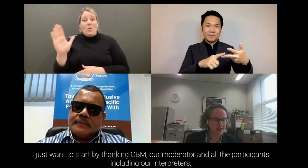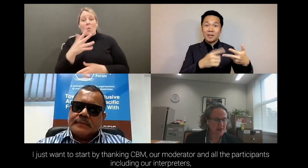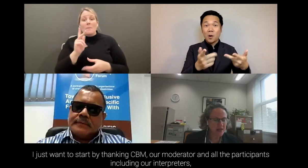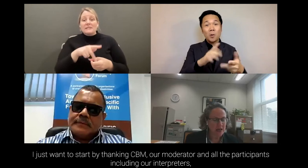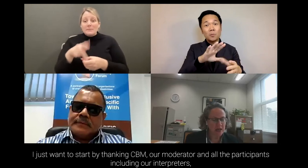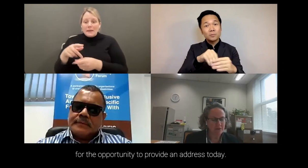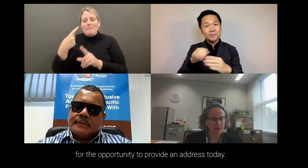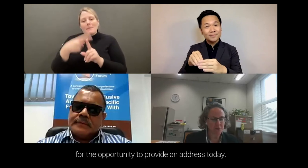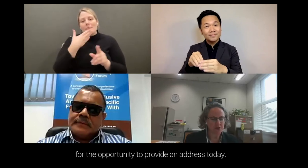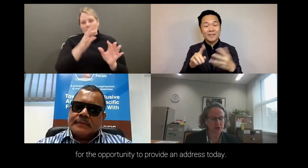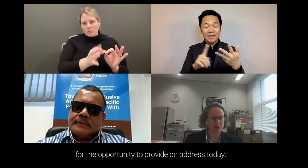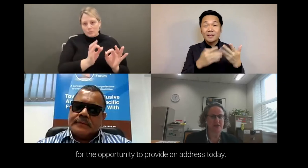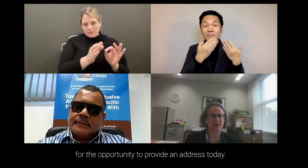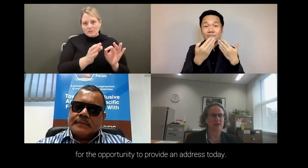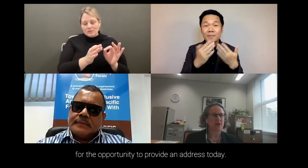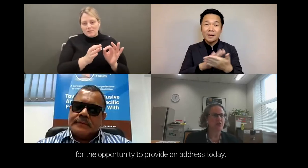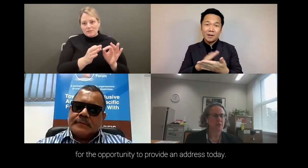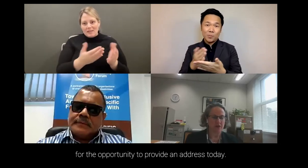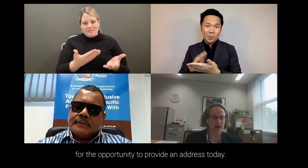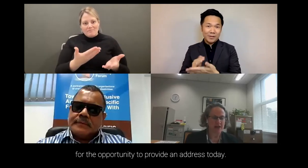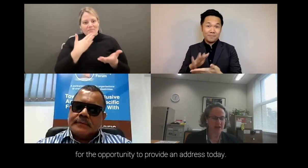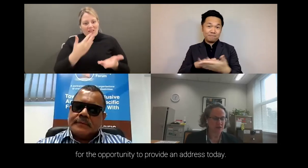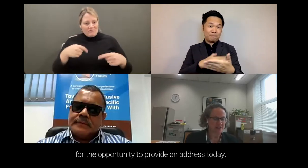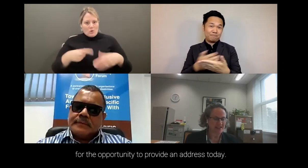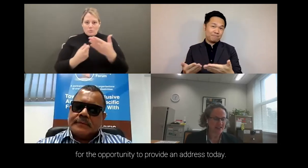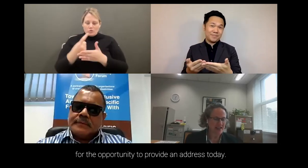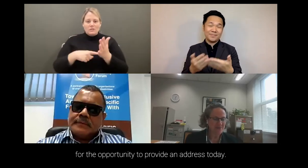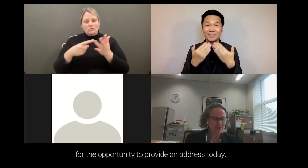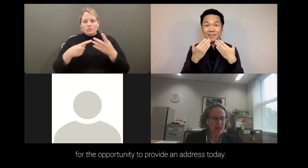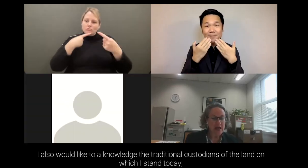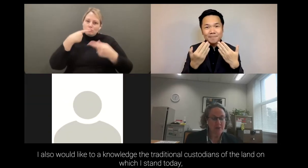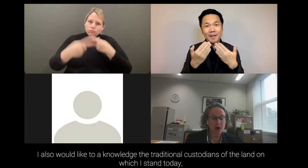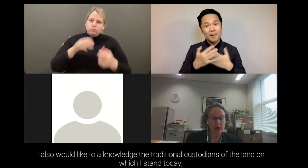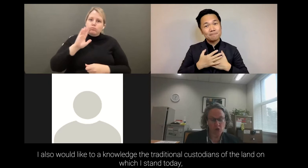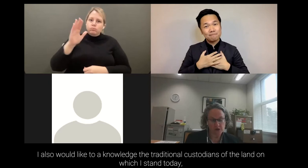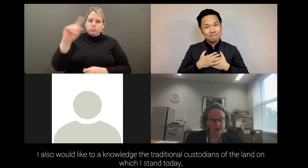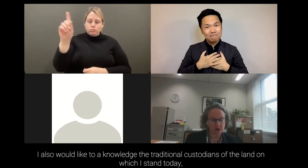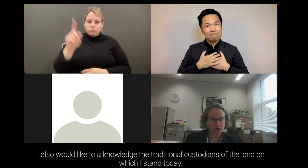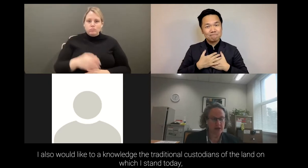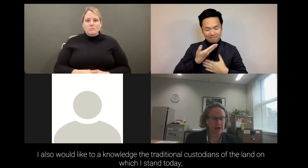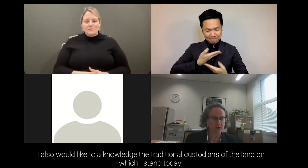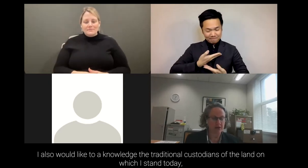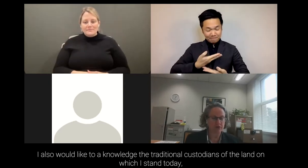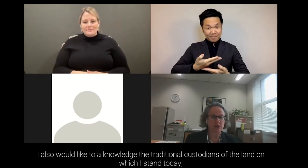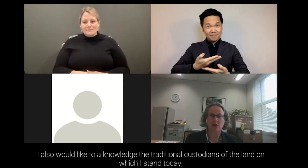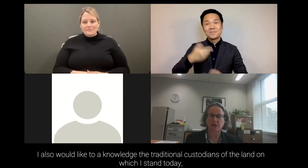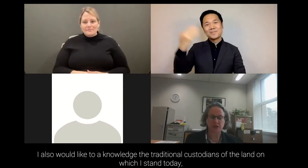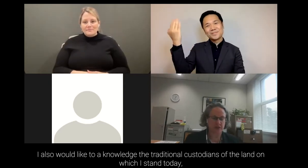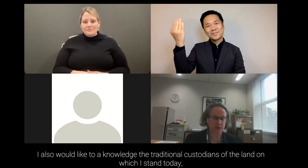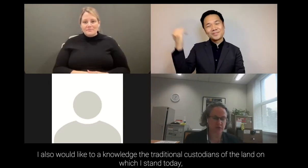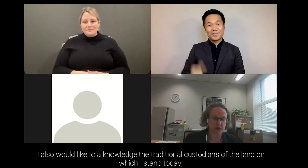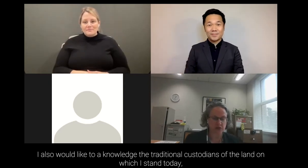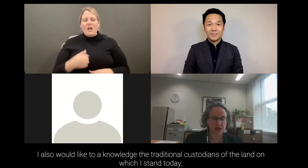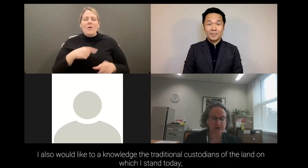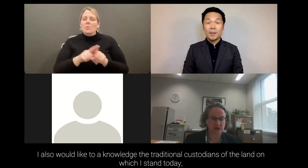interpreters, for the opportunity to provide an address today. I also would like to acknowledge